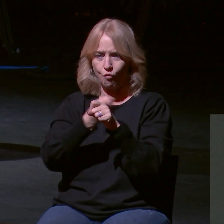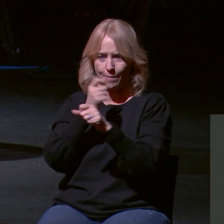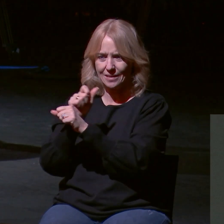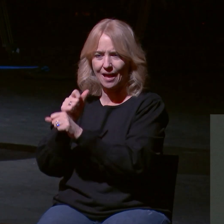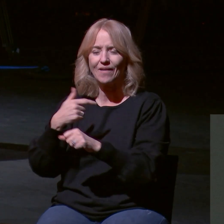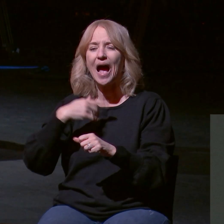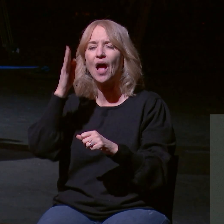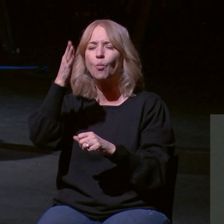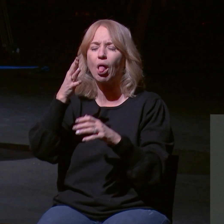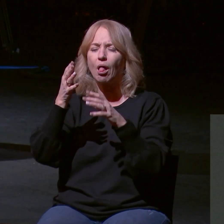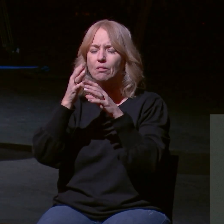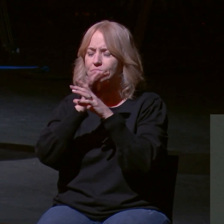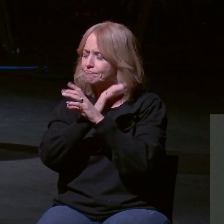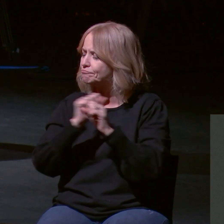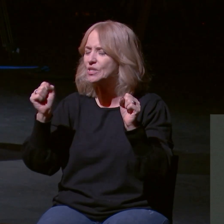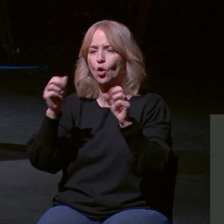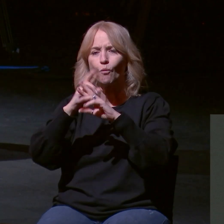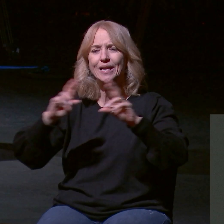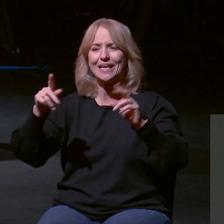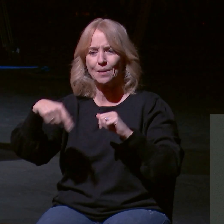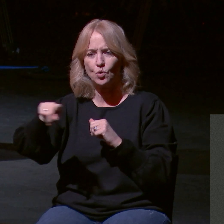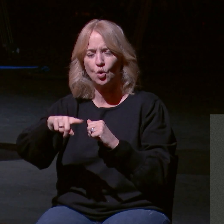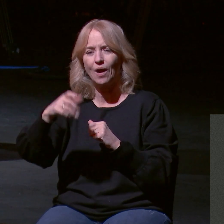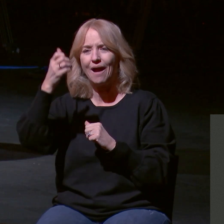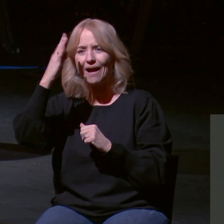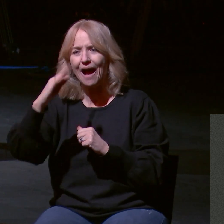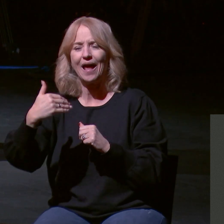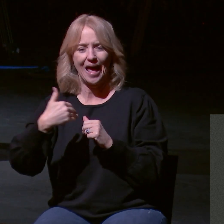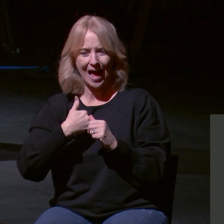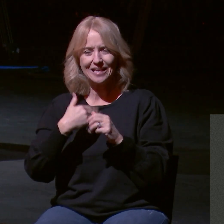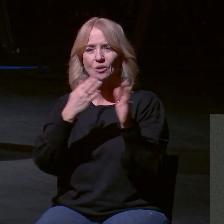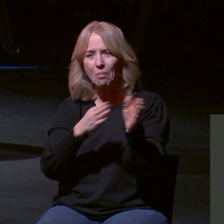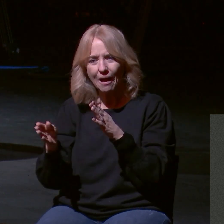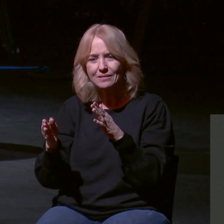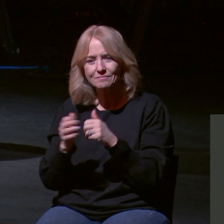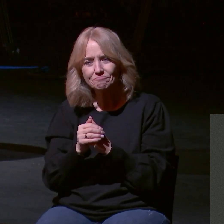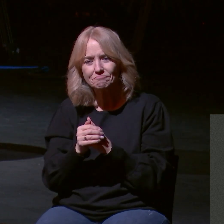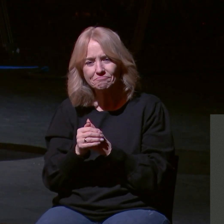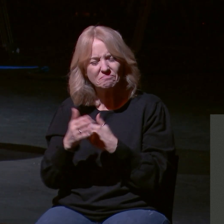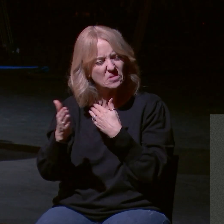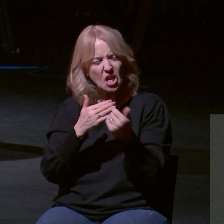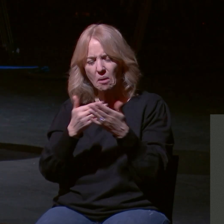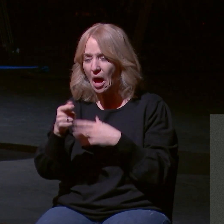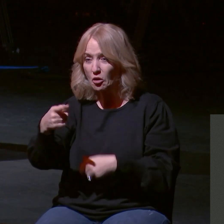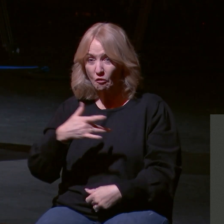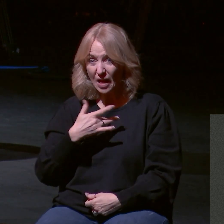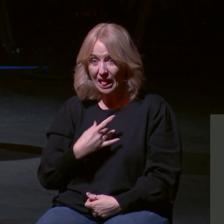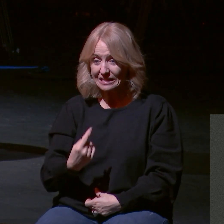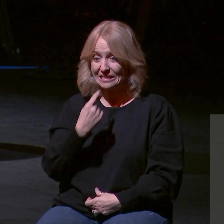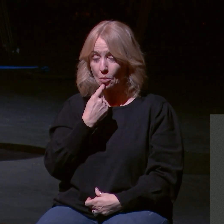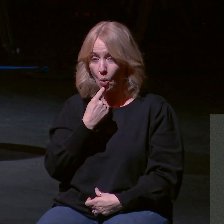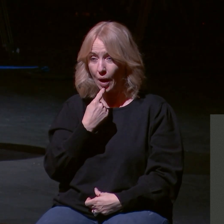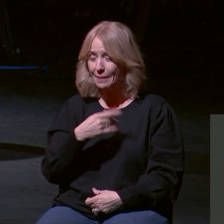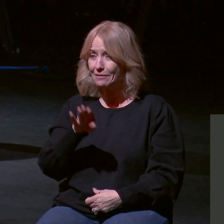plans for us despite our discouragements. God redeems us even after our disobedience and poor decisions. And God